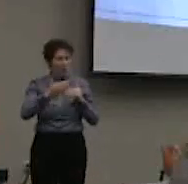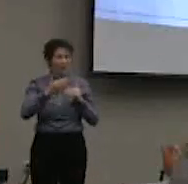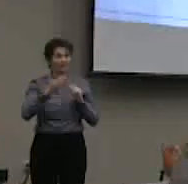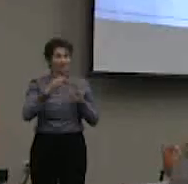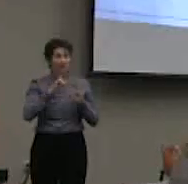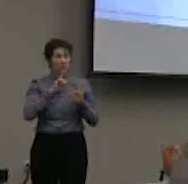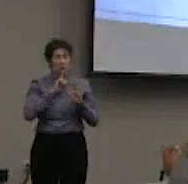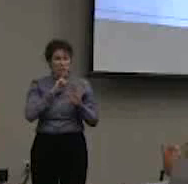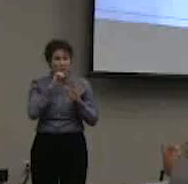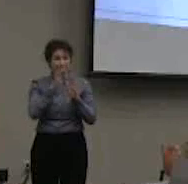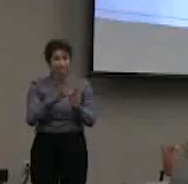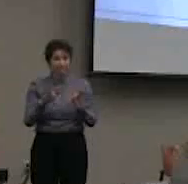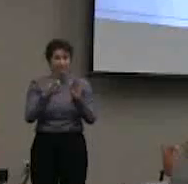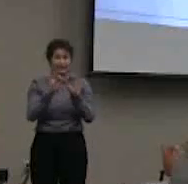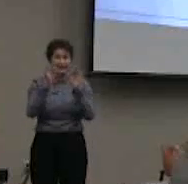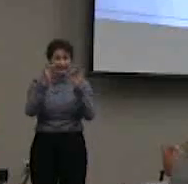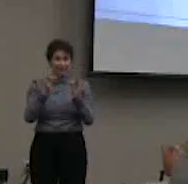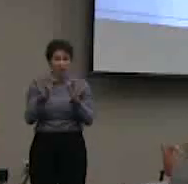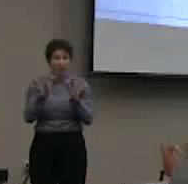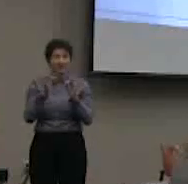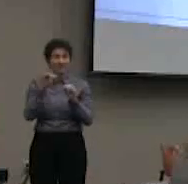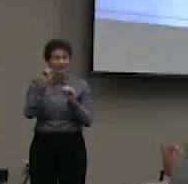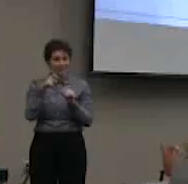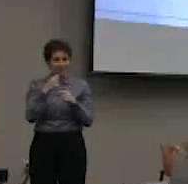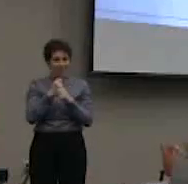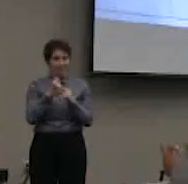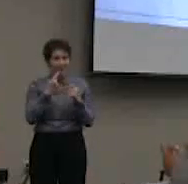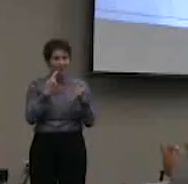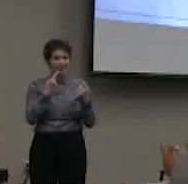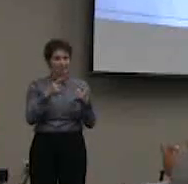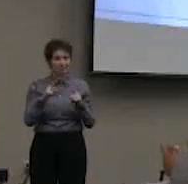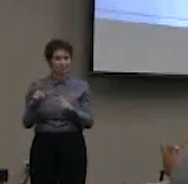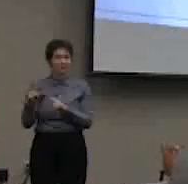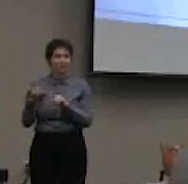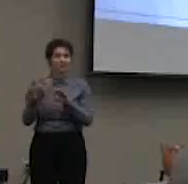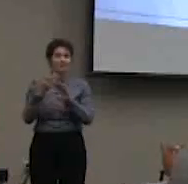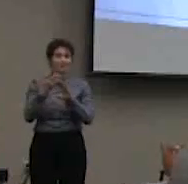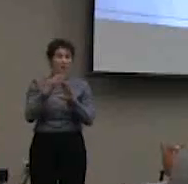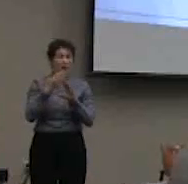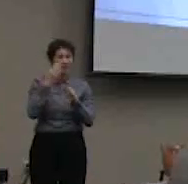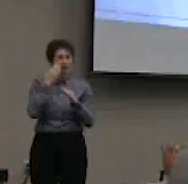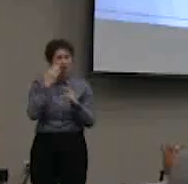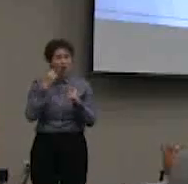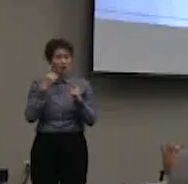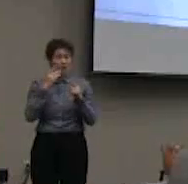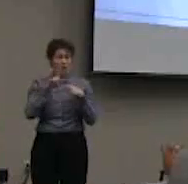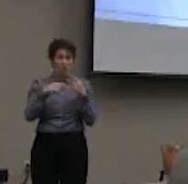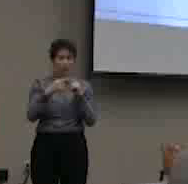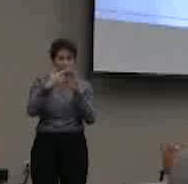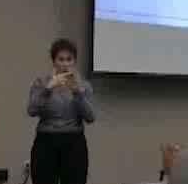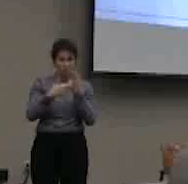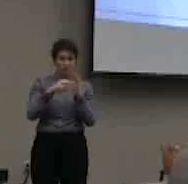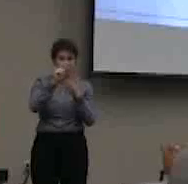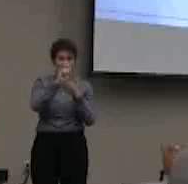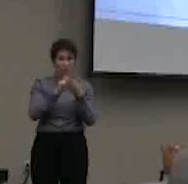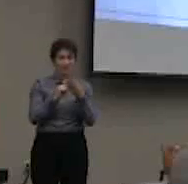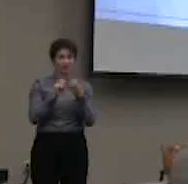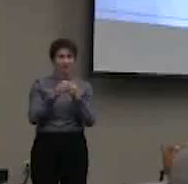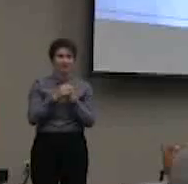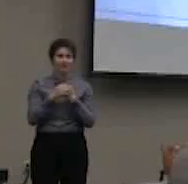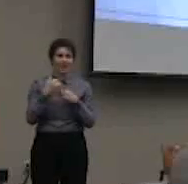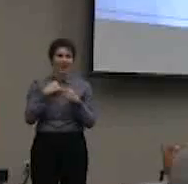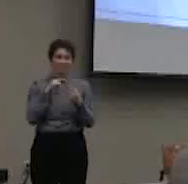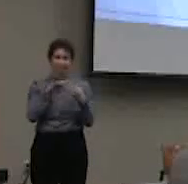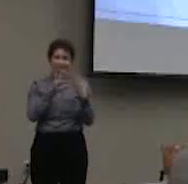gonna need to be made before, you know, as these rules get written, I'm pointing to our BESI member, that are going to go to BESI.